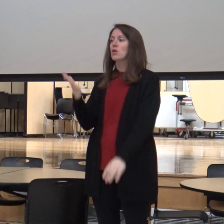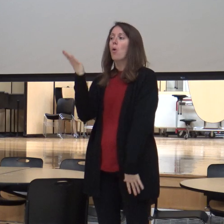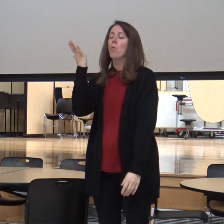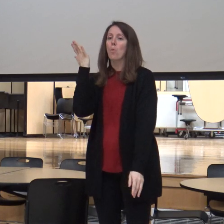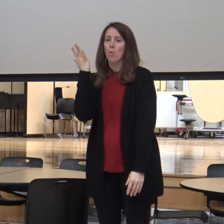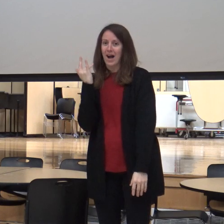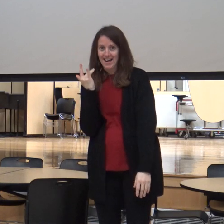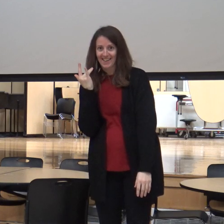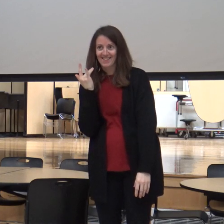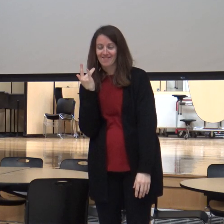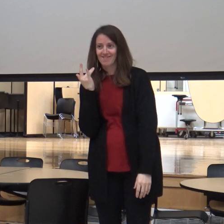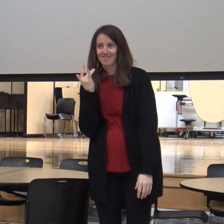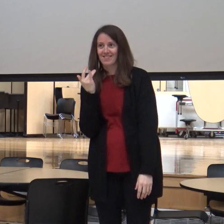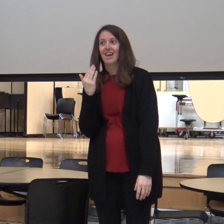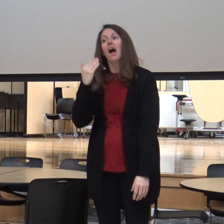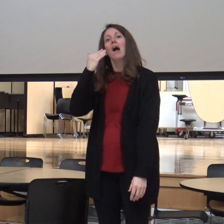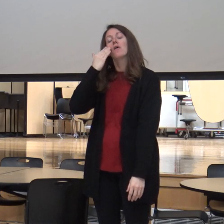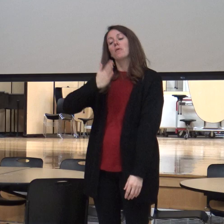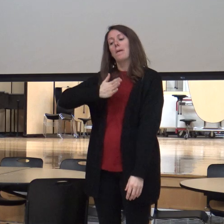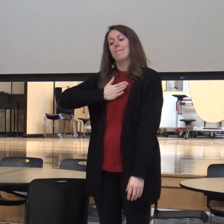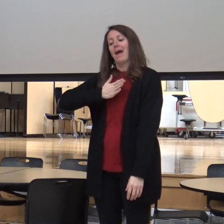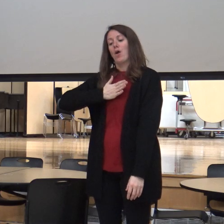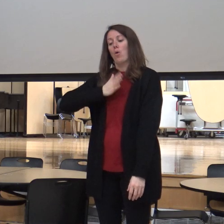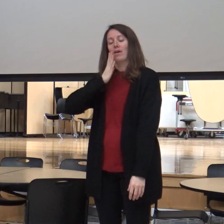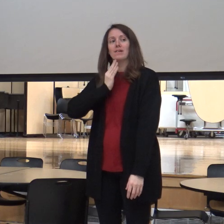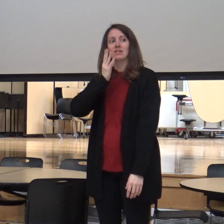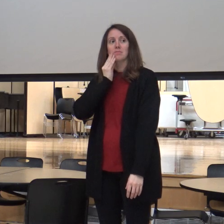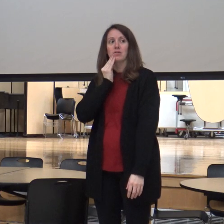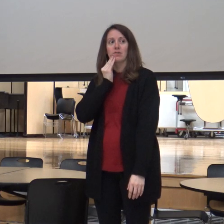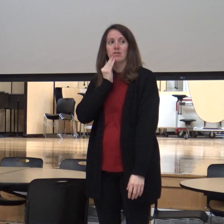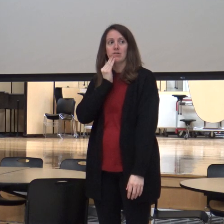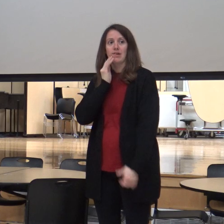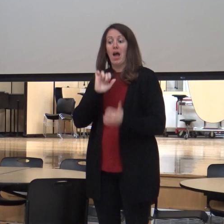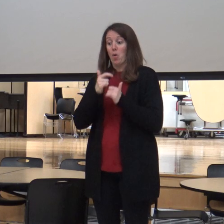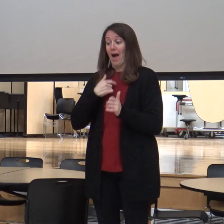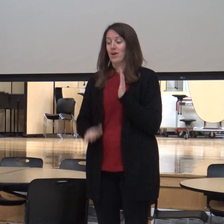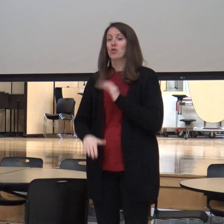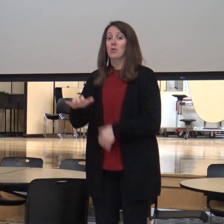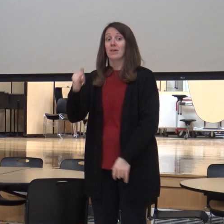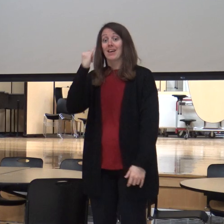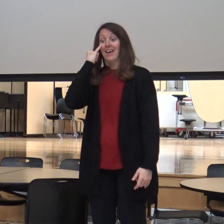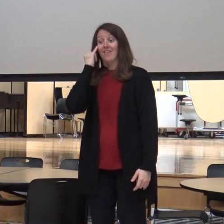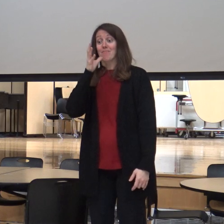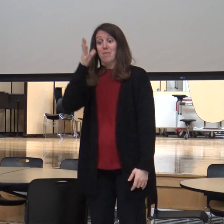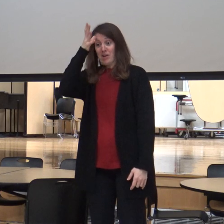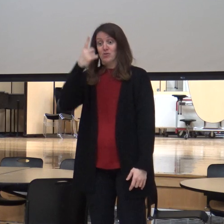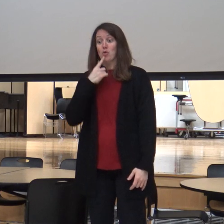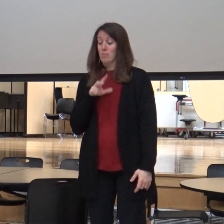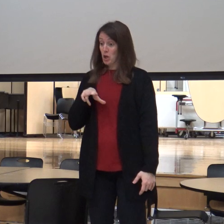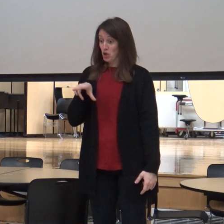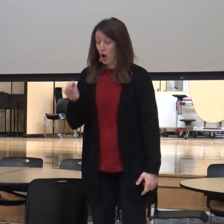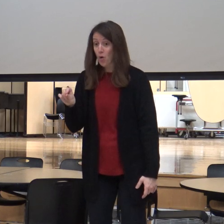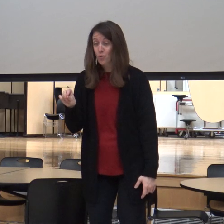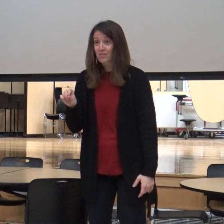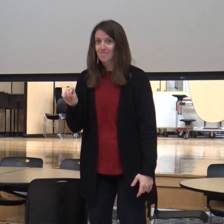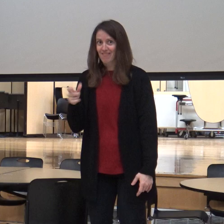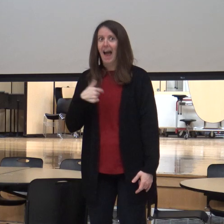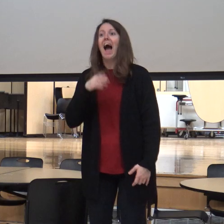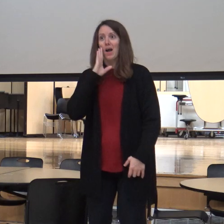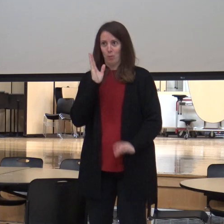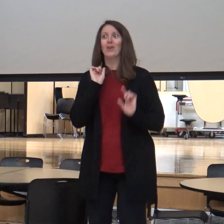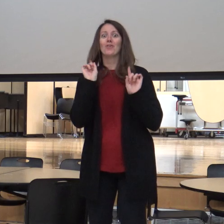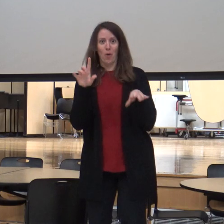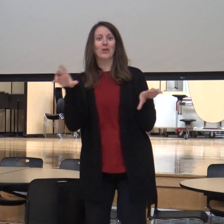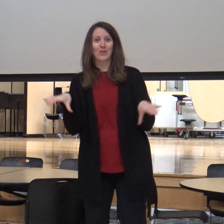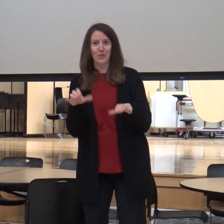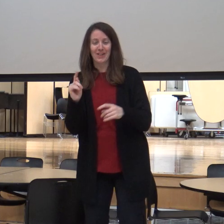just know from my experience to how I was, is if you told me not to do something, I'm going to go do it. Yeah, guaranteed you're going to do it, yeah. And I